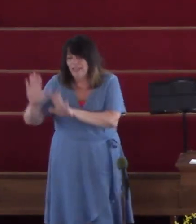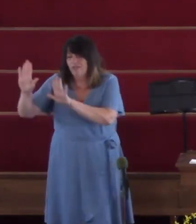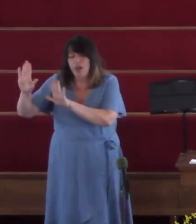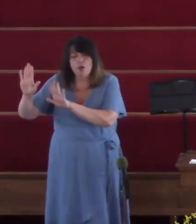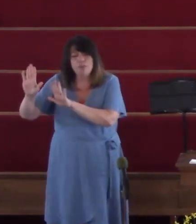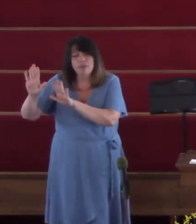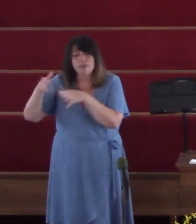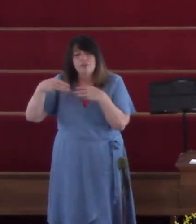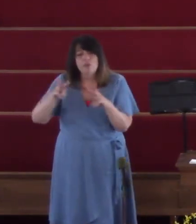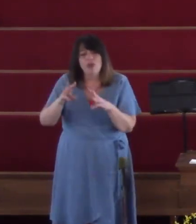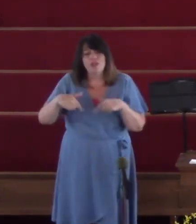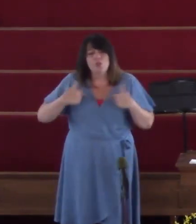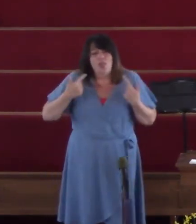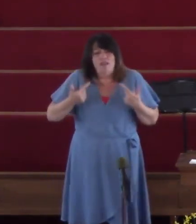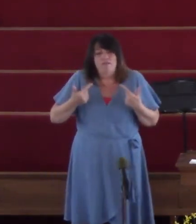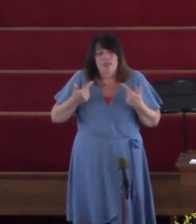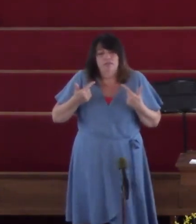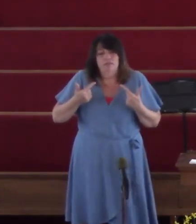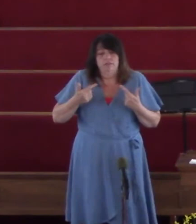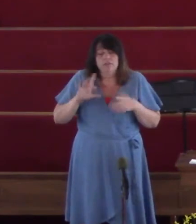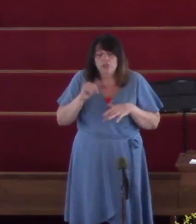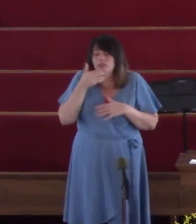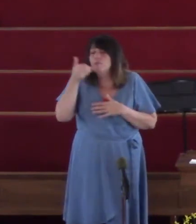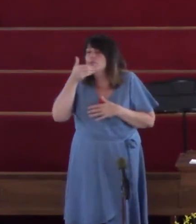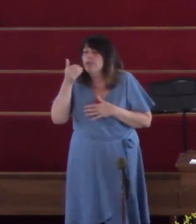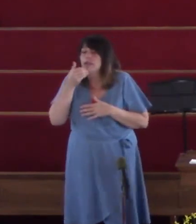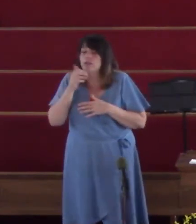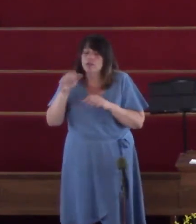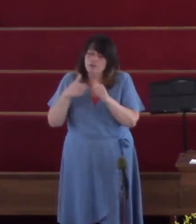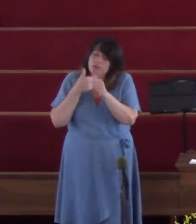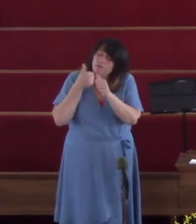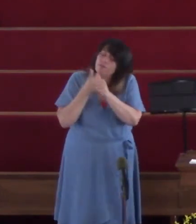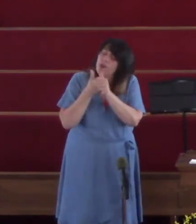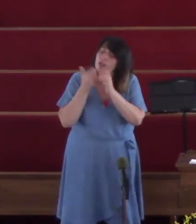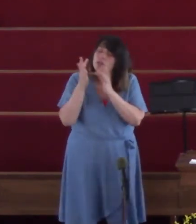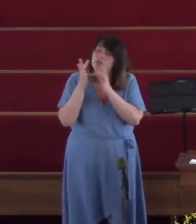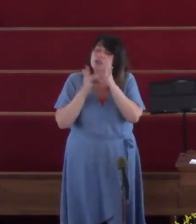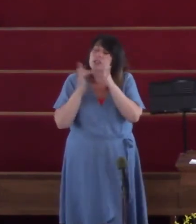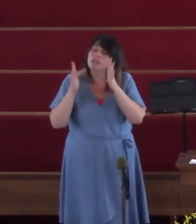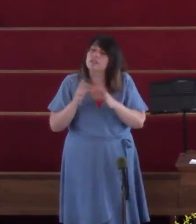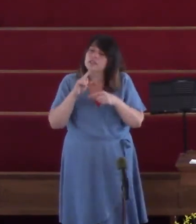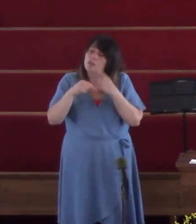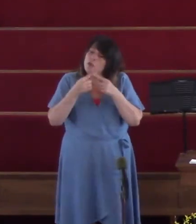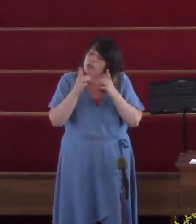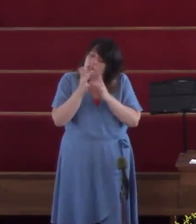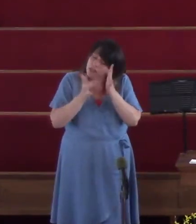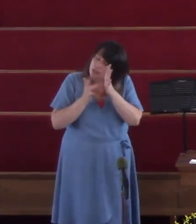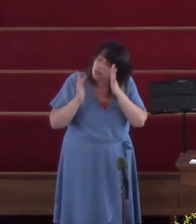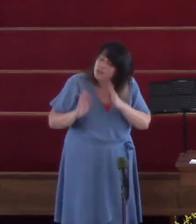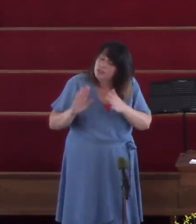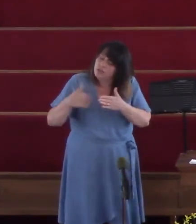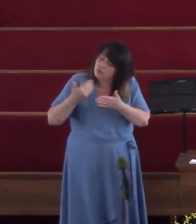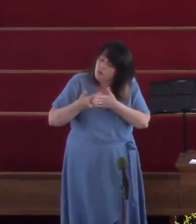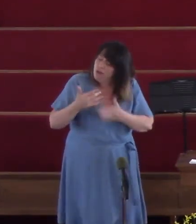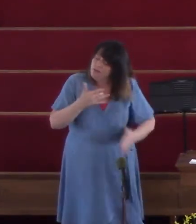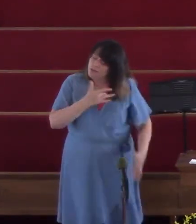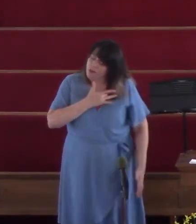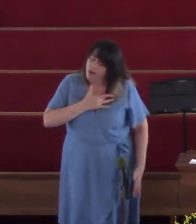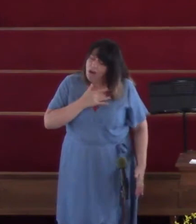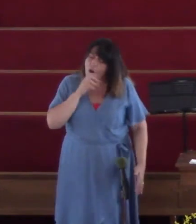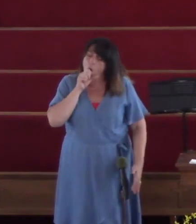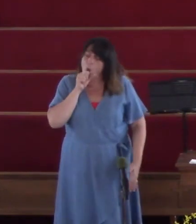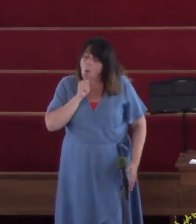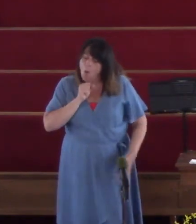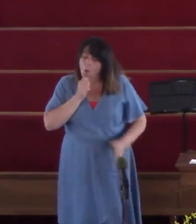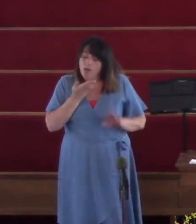living. Thank God, when Jesus comes into your heart, he said, old things pass away, and all things